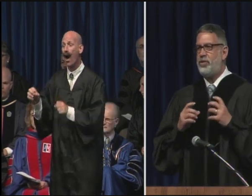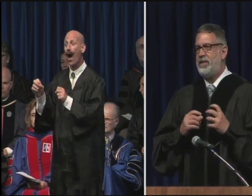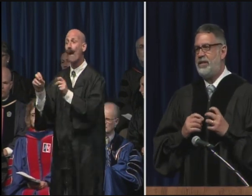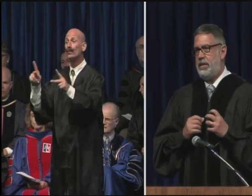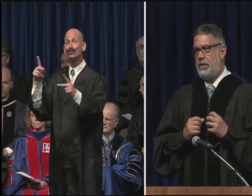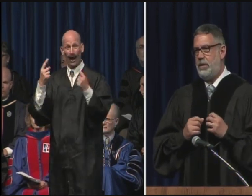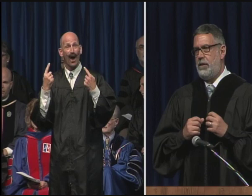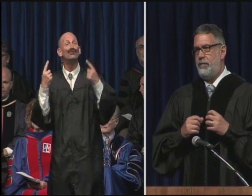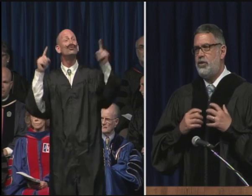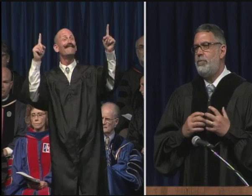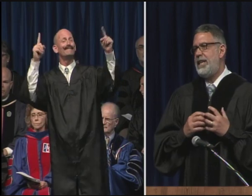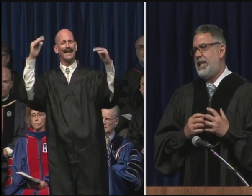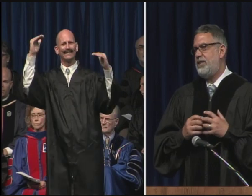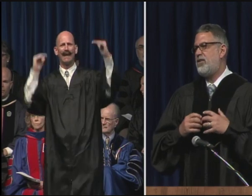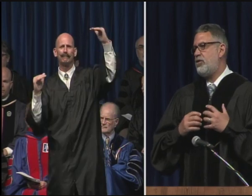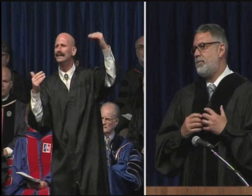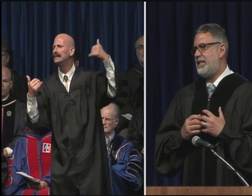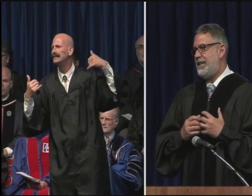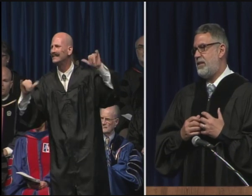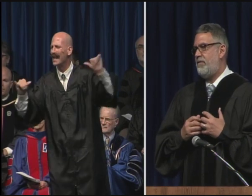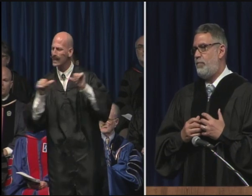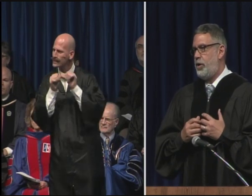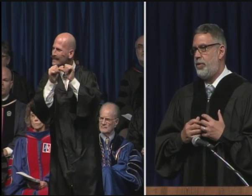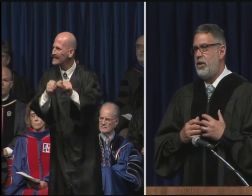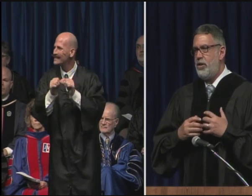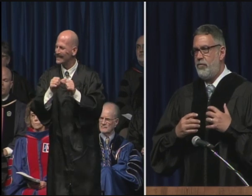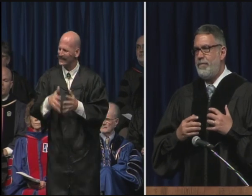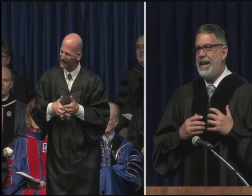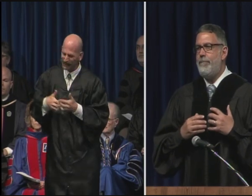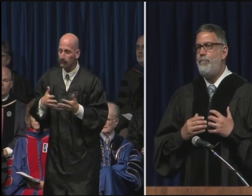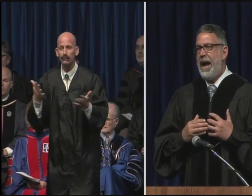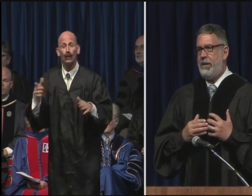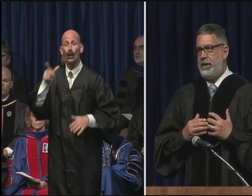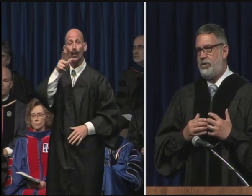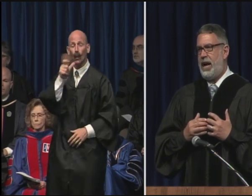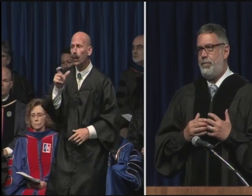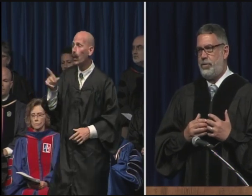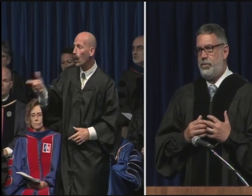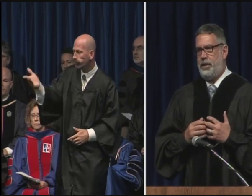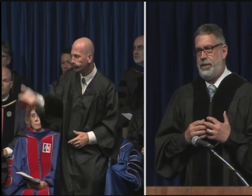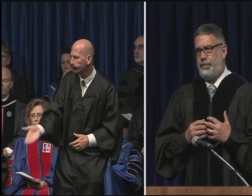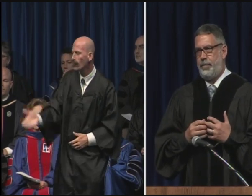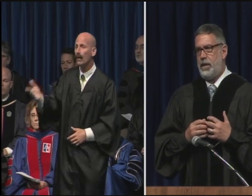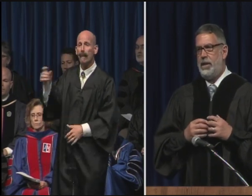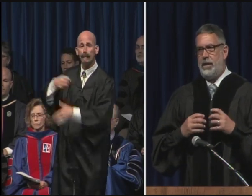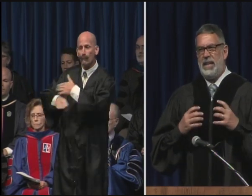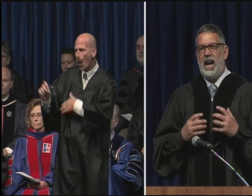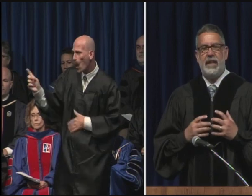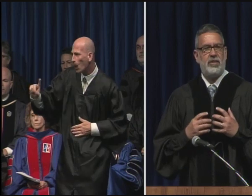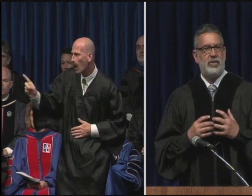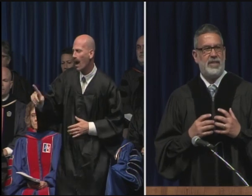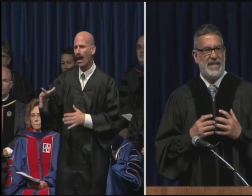persistent. For too many kids, circumstances of birth remain a barrier to opportunity. The odds are